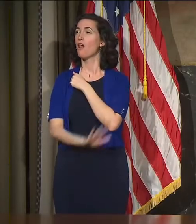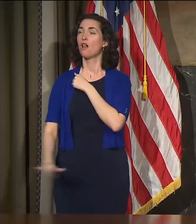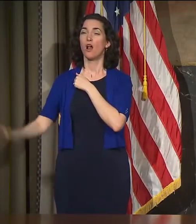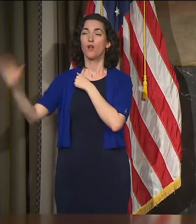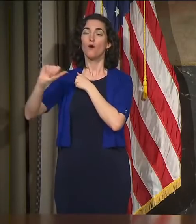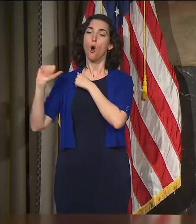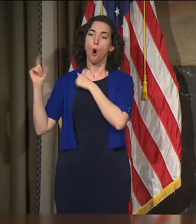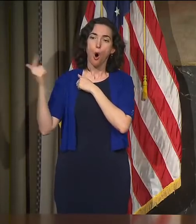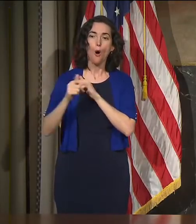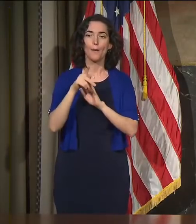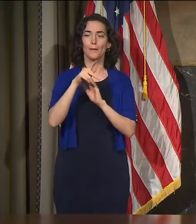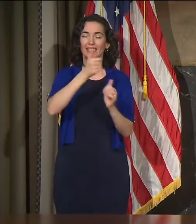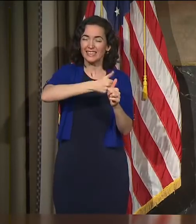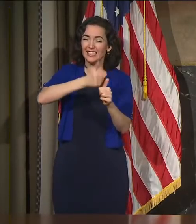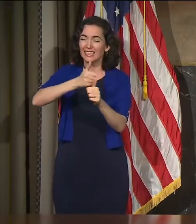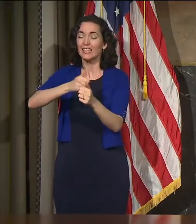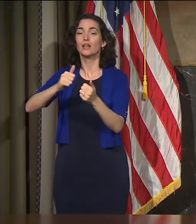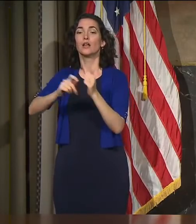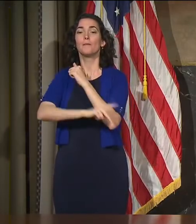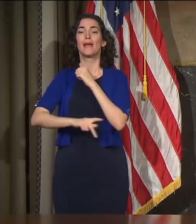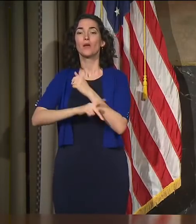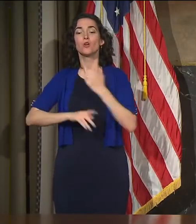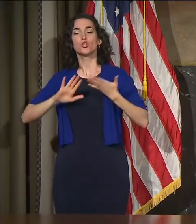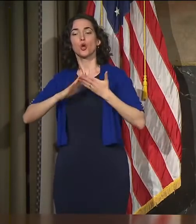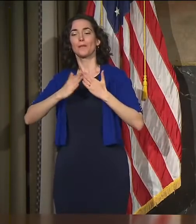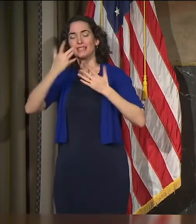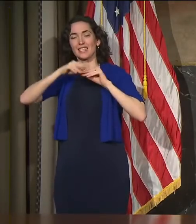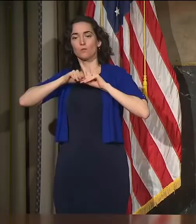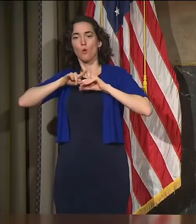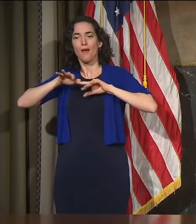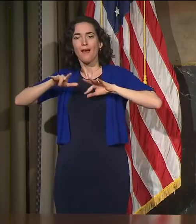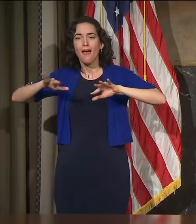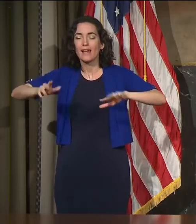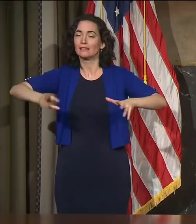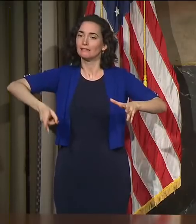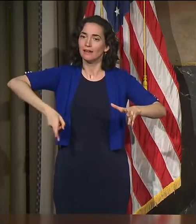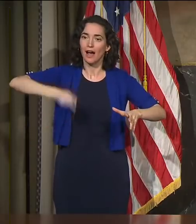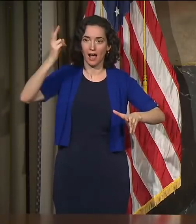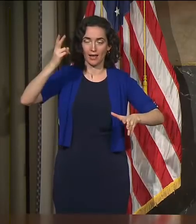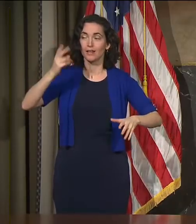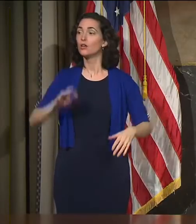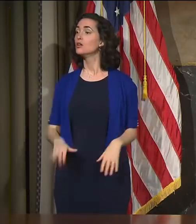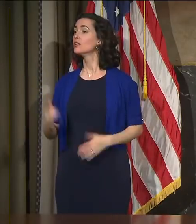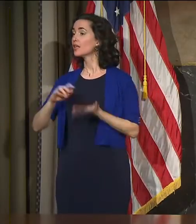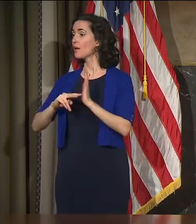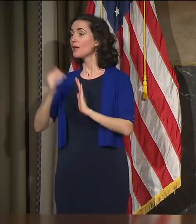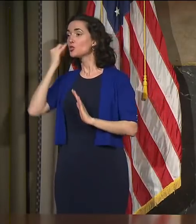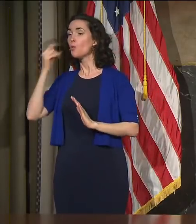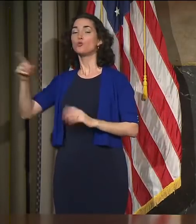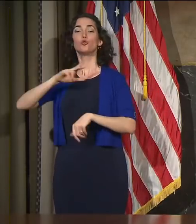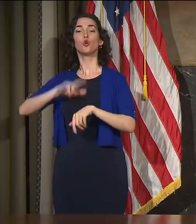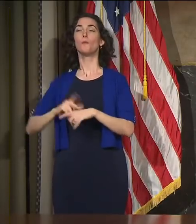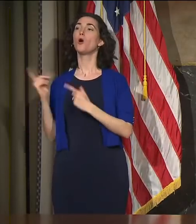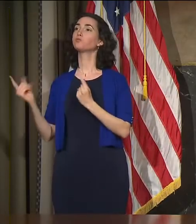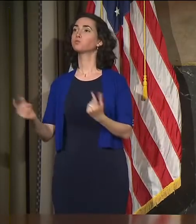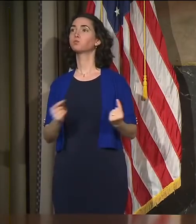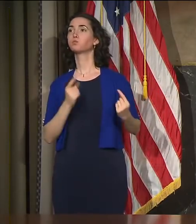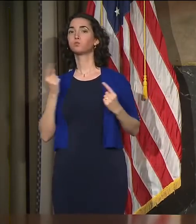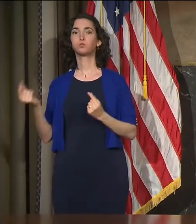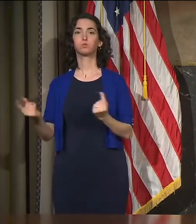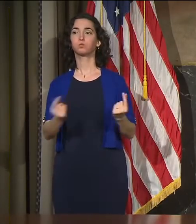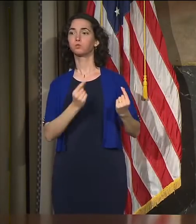high level of community spread. That means that if you're going about your daily lives, if you're not